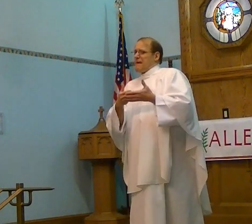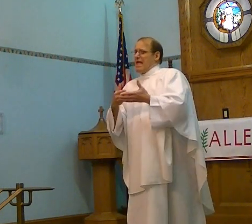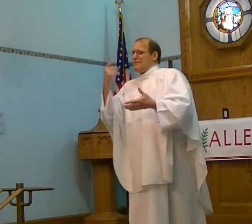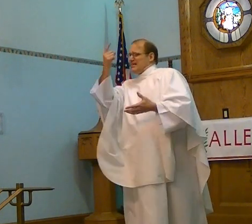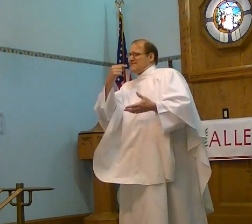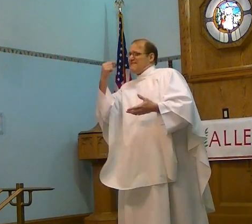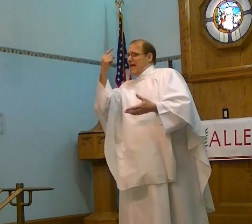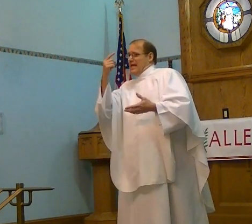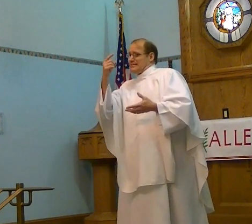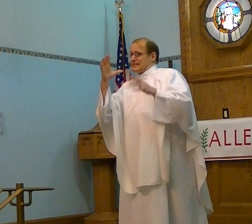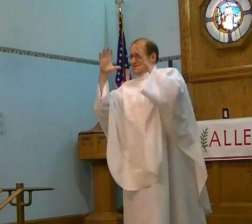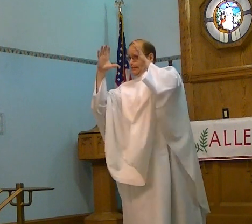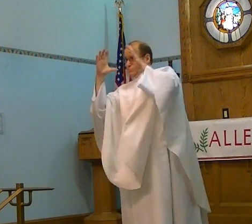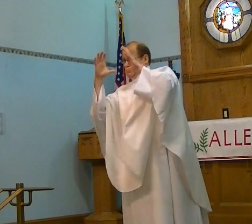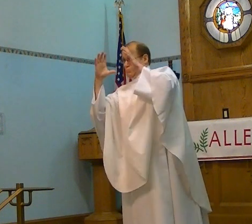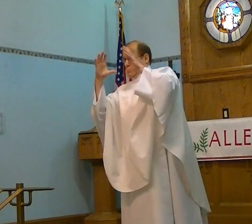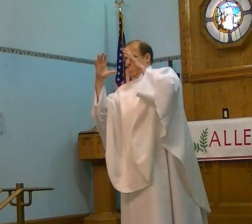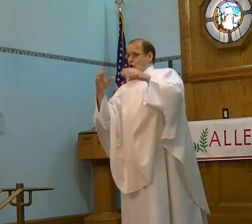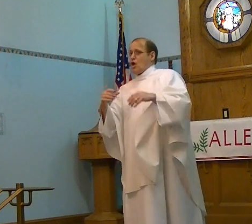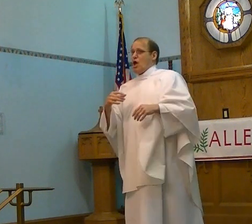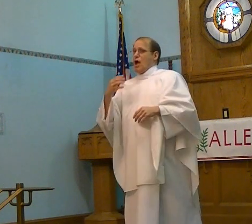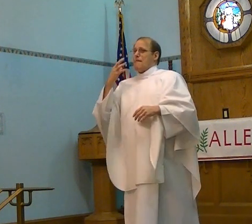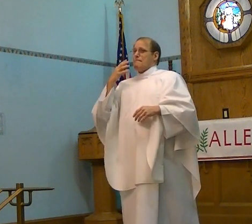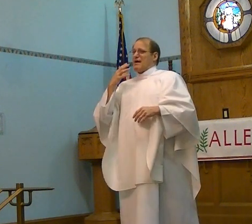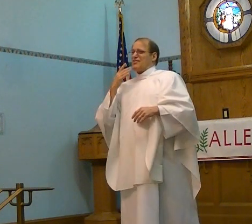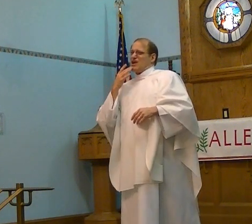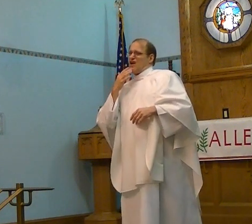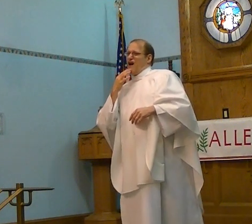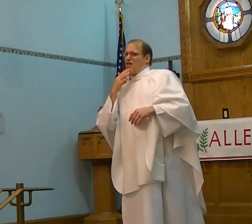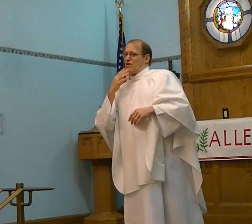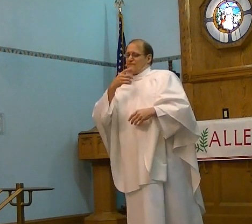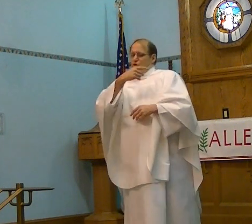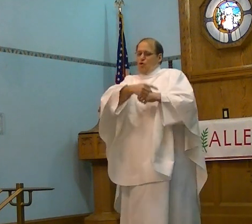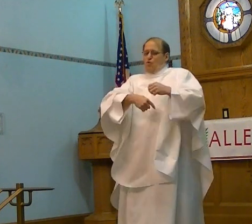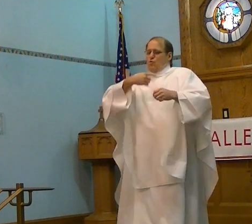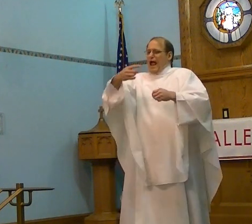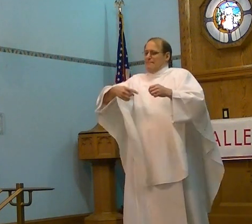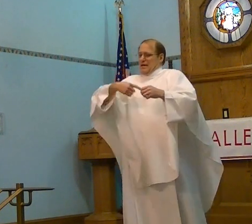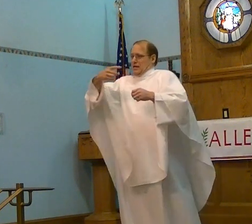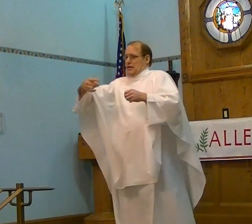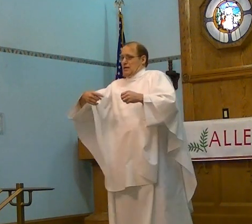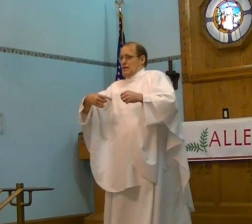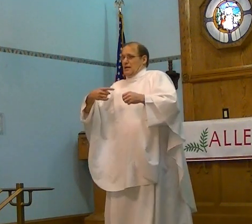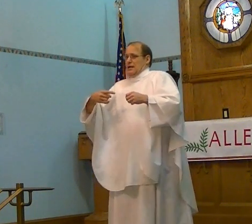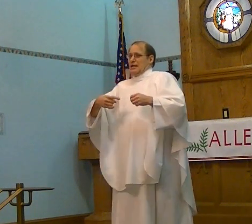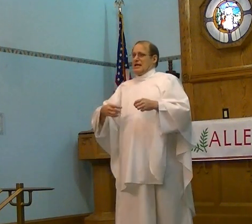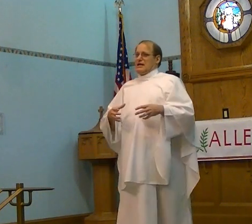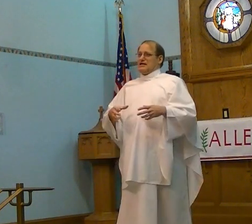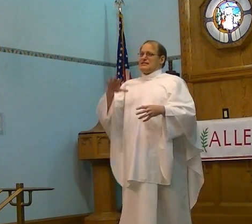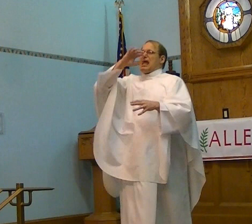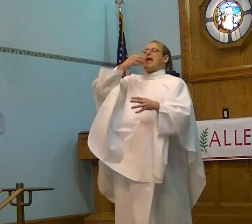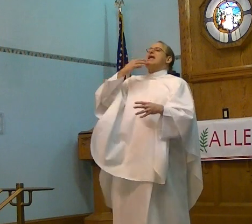baby's face is there, but the colorful wrapping is a